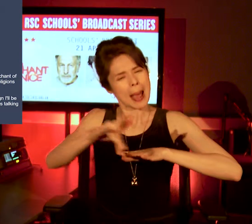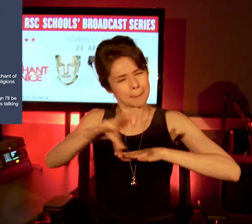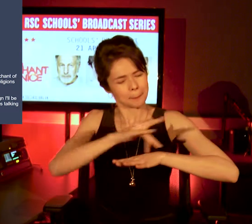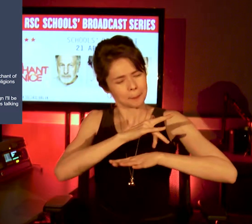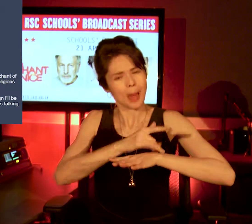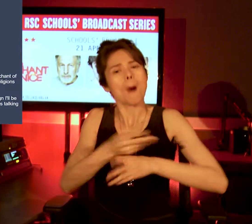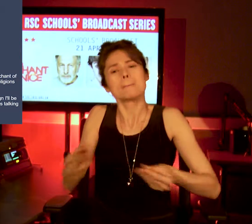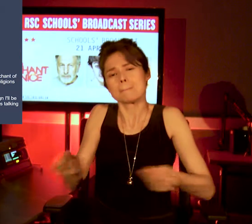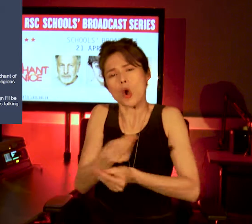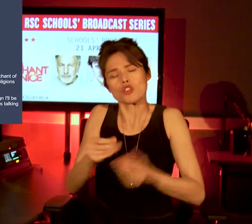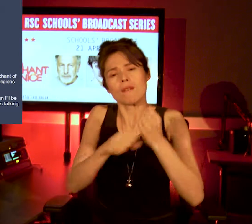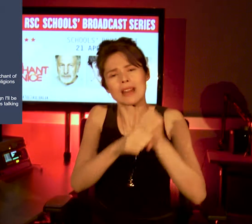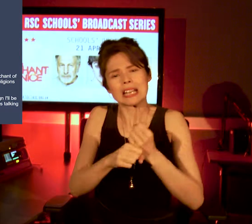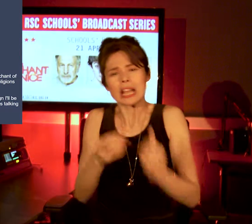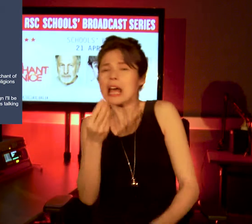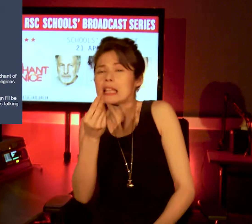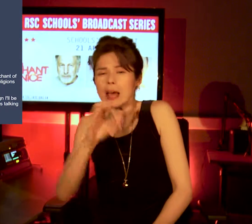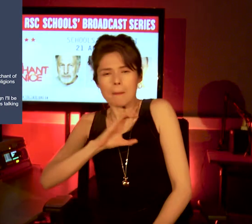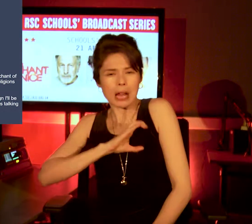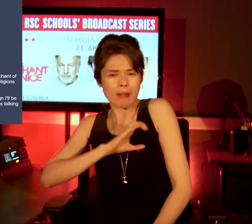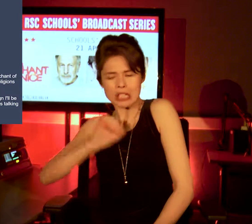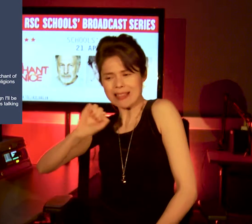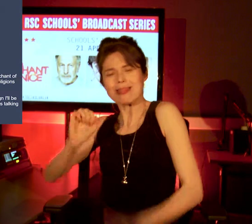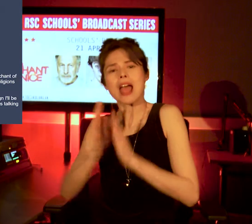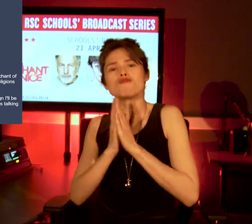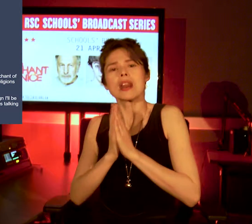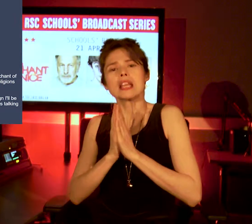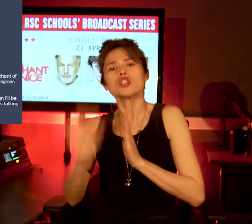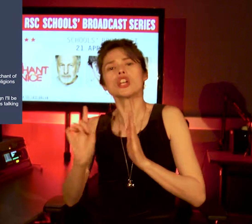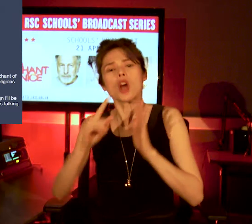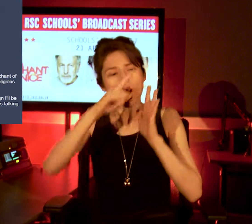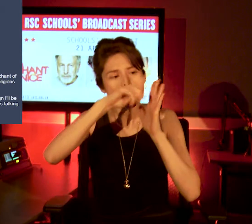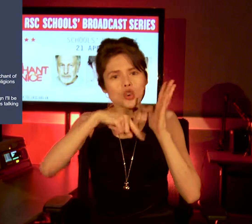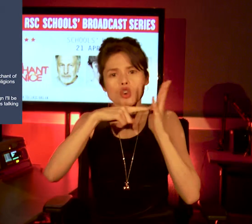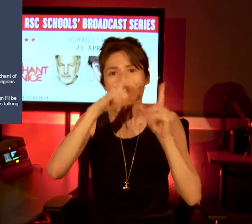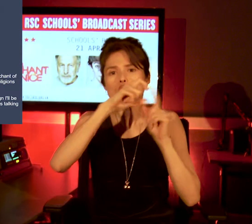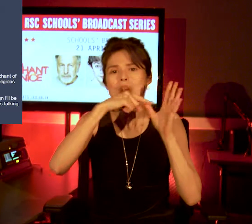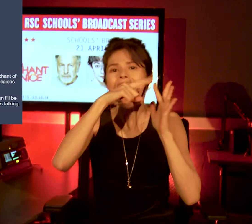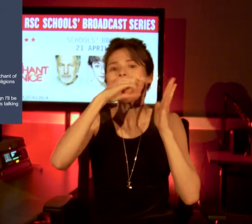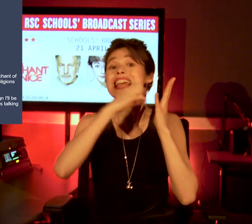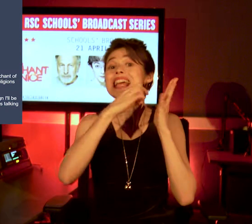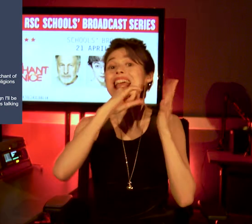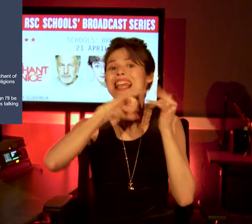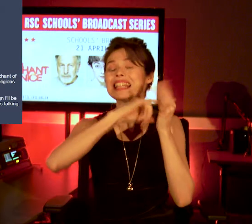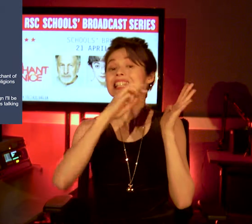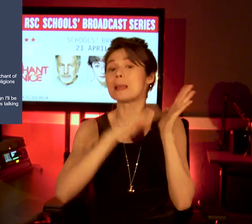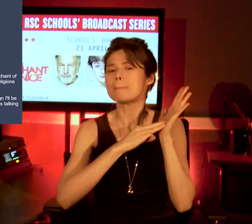that I'll be using for the two religions that are mentioned in the play. There are a number of characters who are